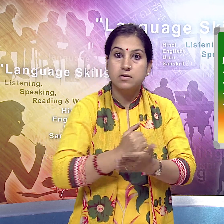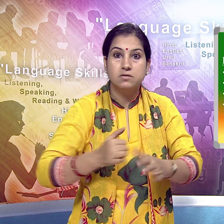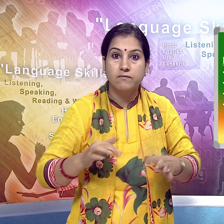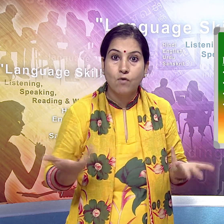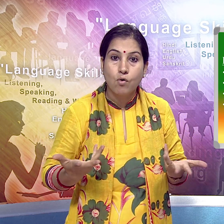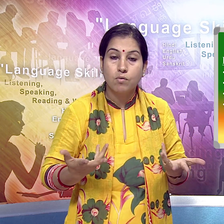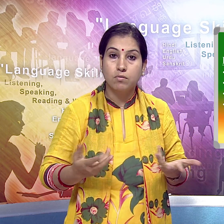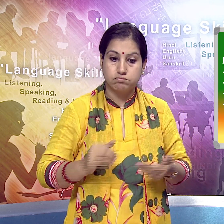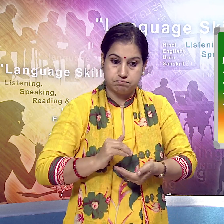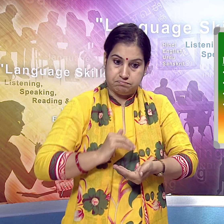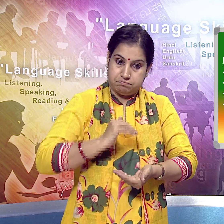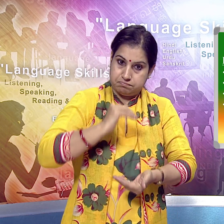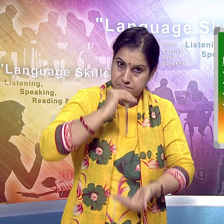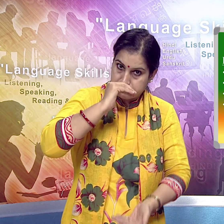growth and development,